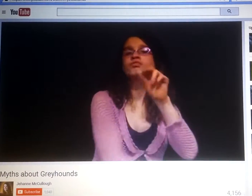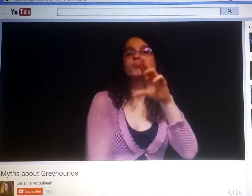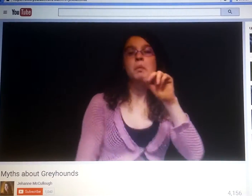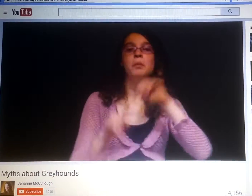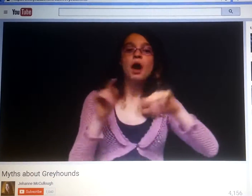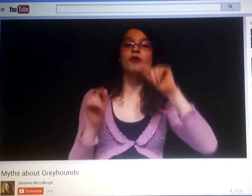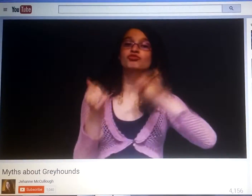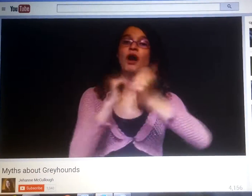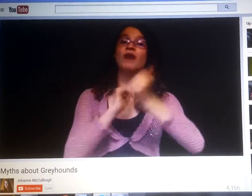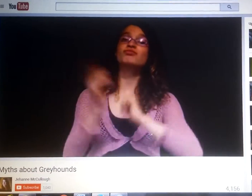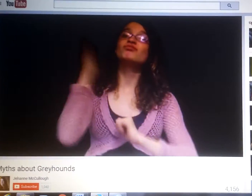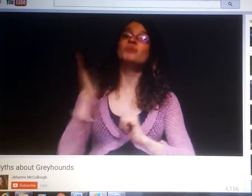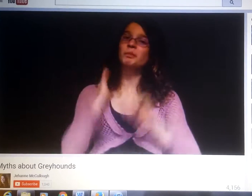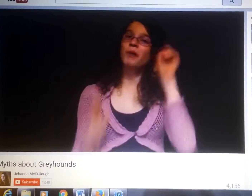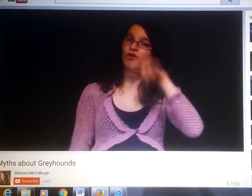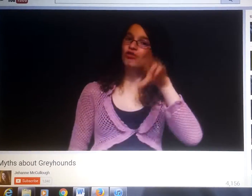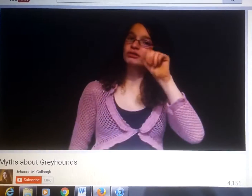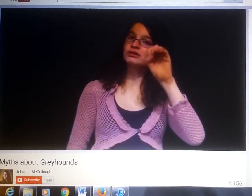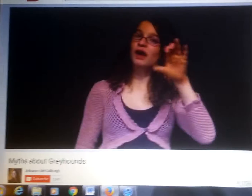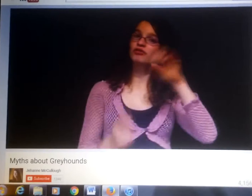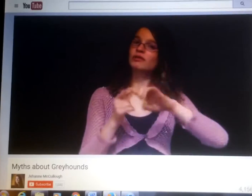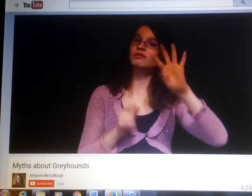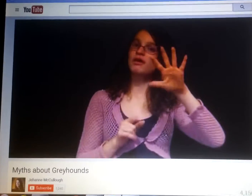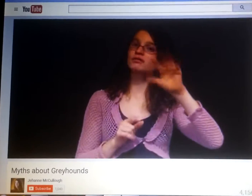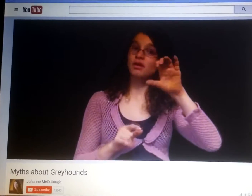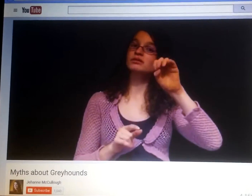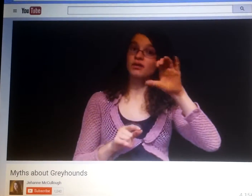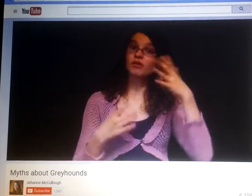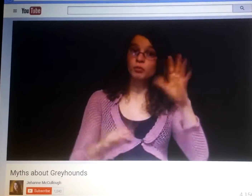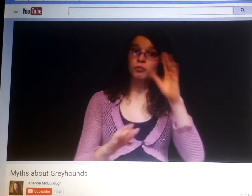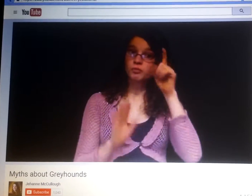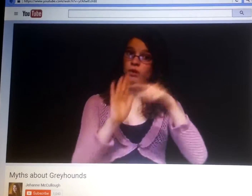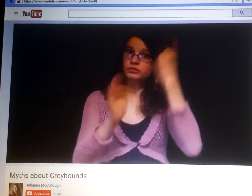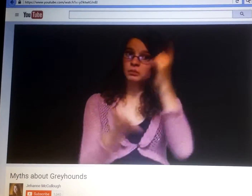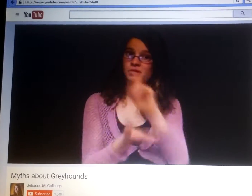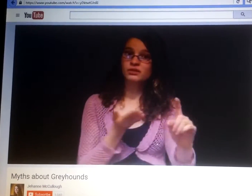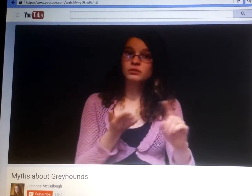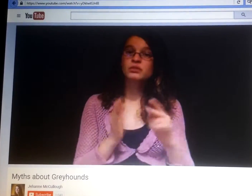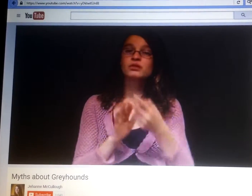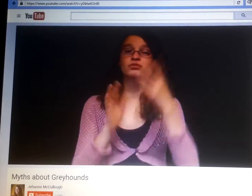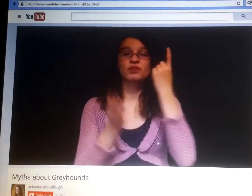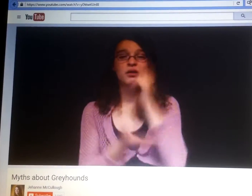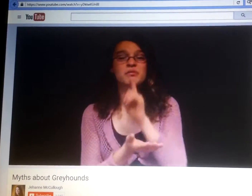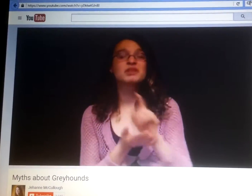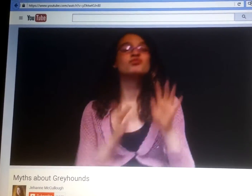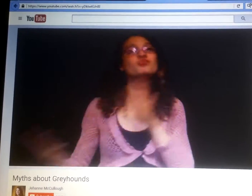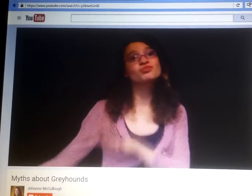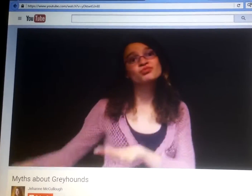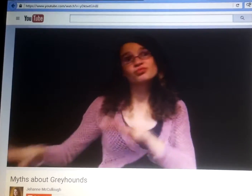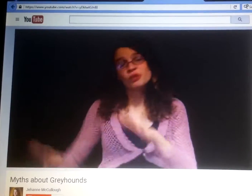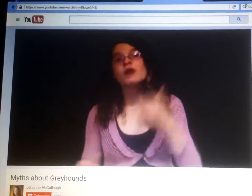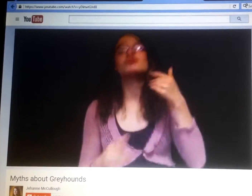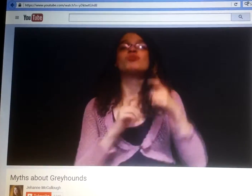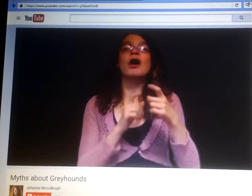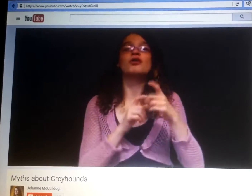45 seconds. Well, no, back when they were on the racetrack, they would only run for about 45 seconds once a week, and